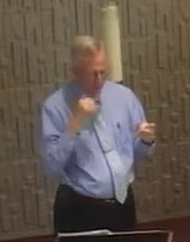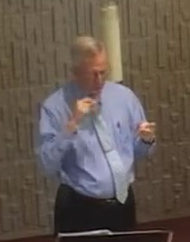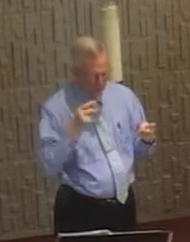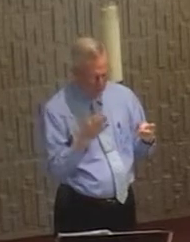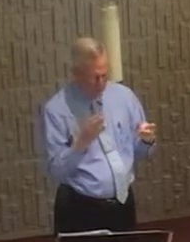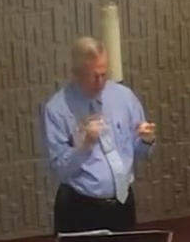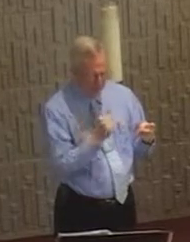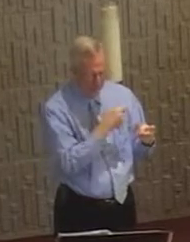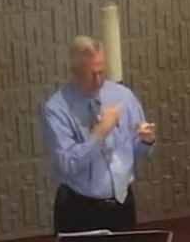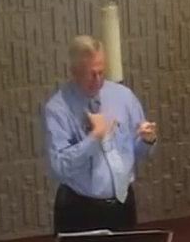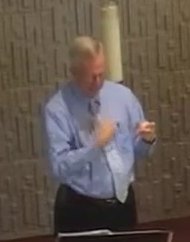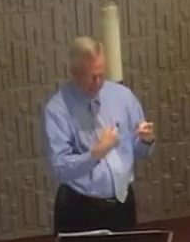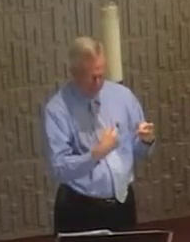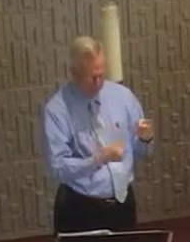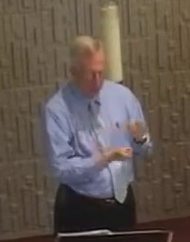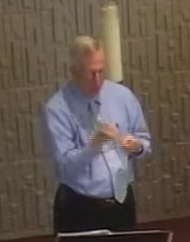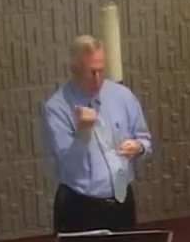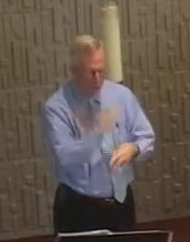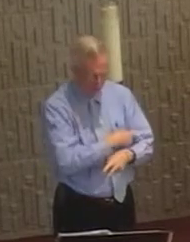like, well, most days.